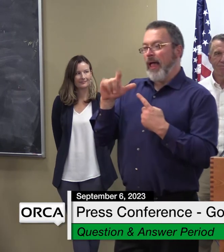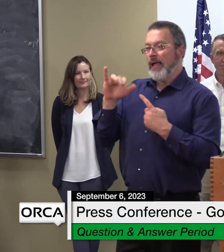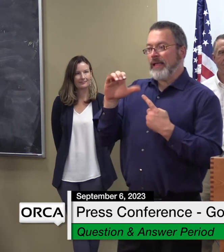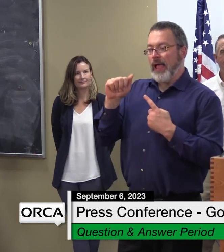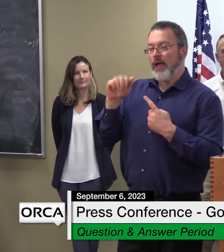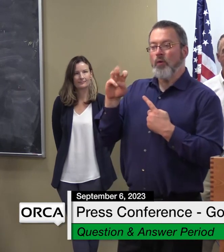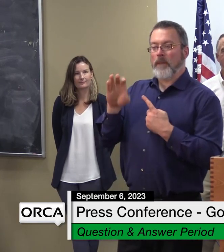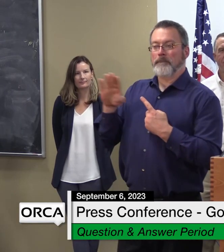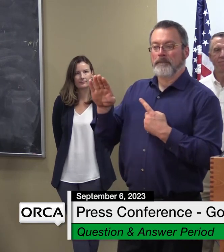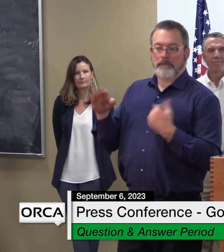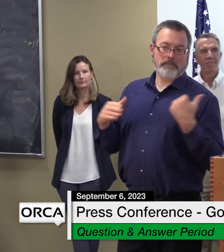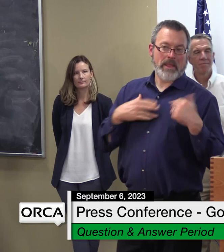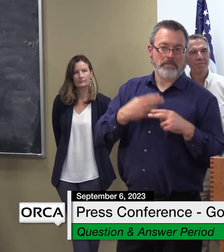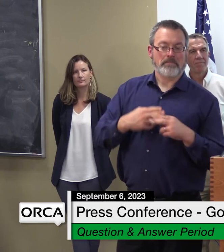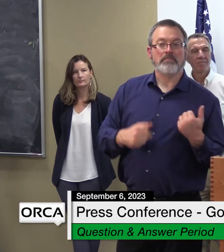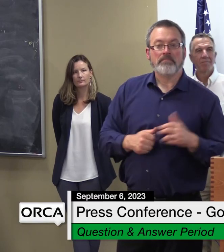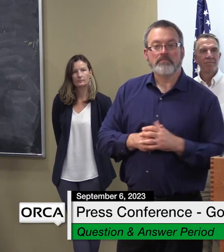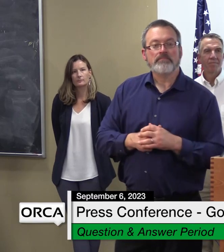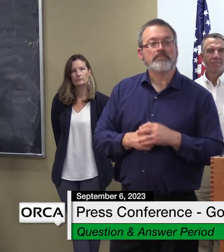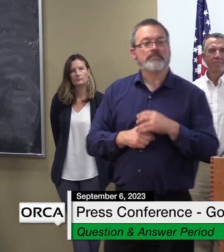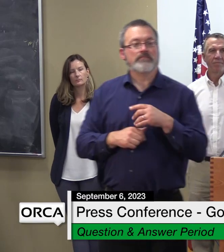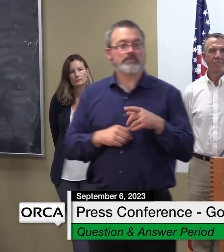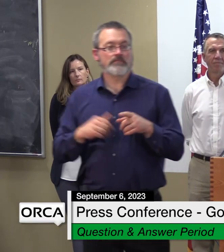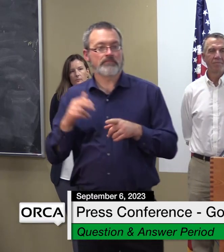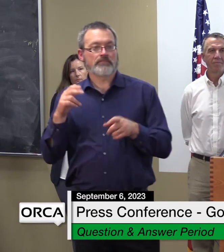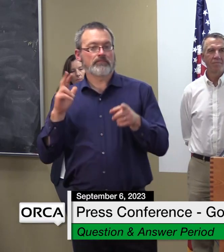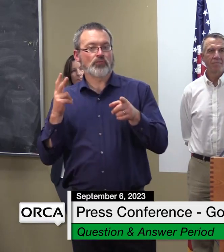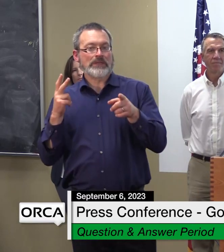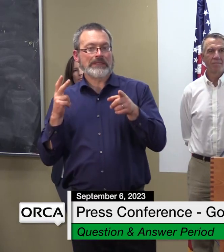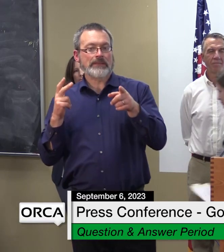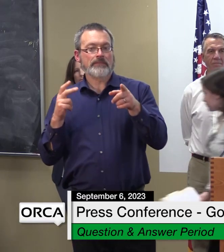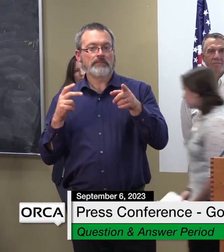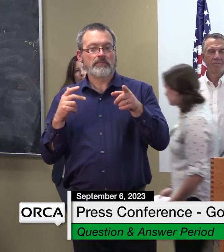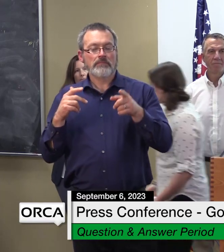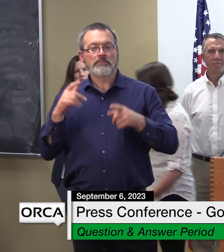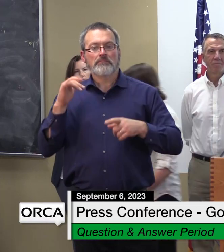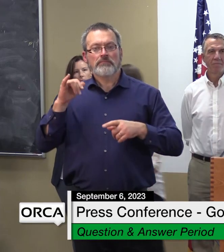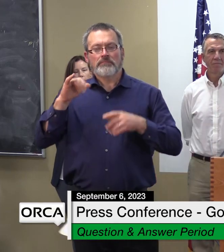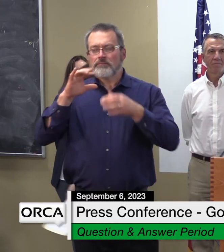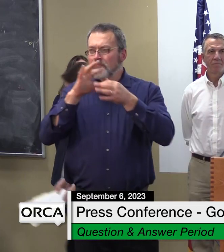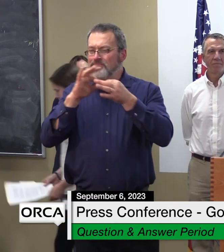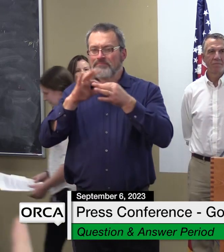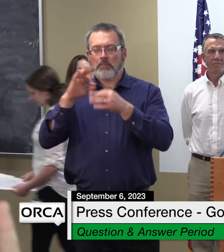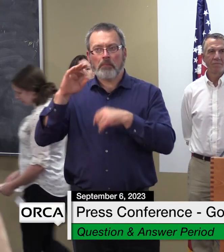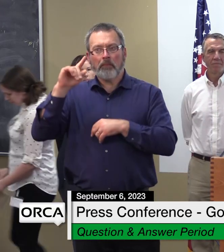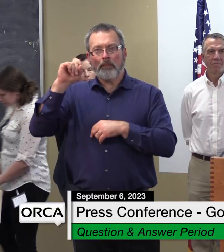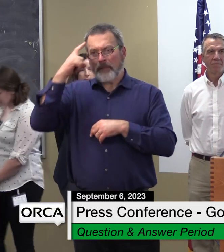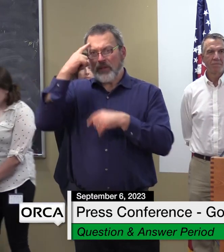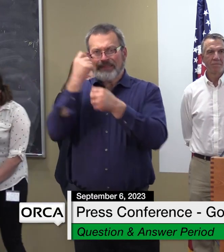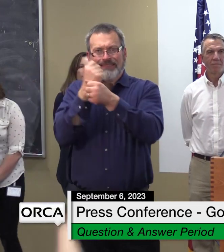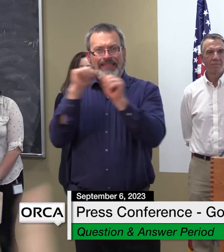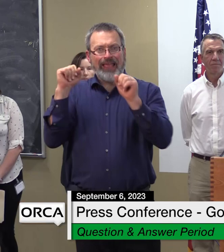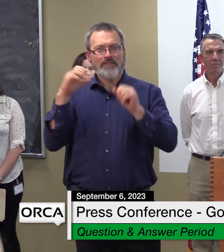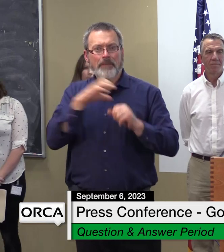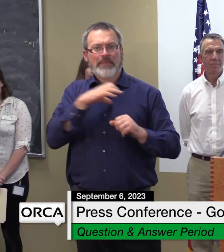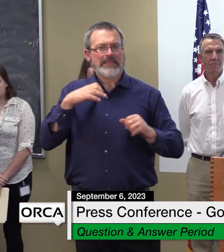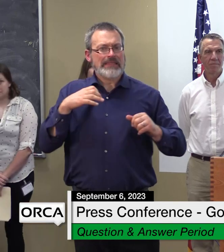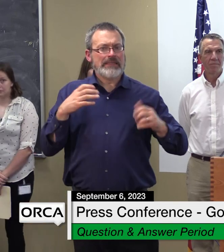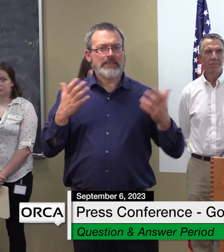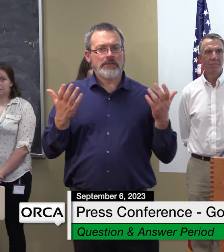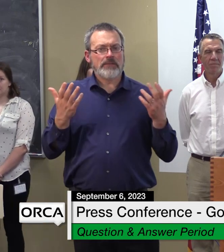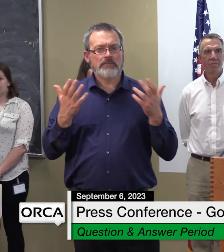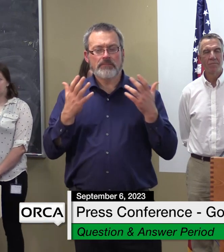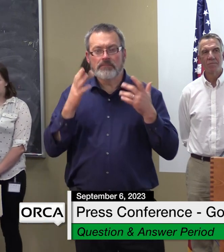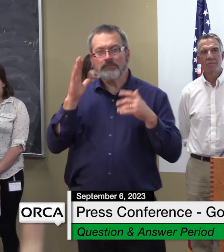I had one more mental health one that maybe is for the deputy commissioner. I know for specialty care, we've got wait times that have been well documented